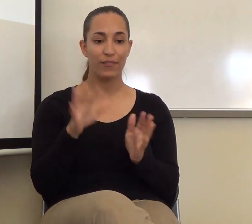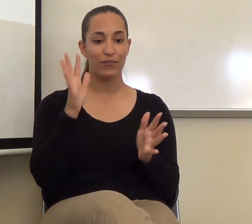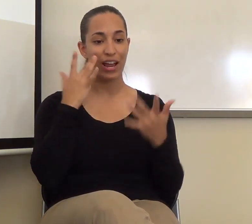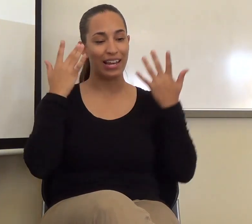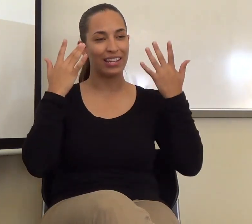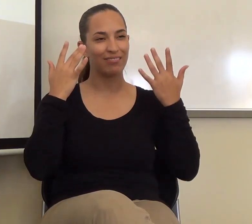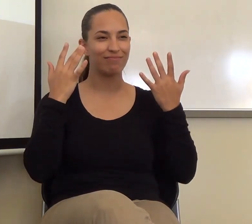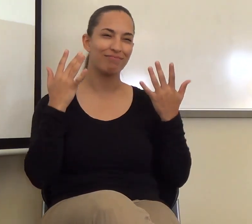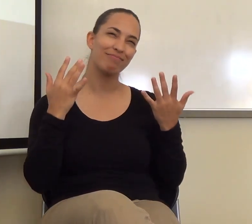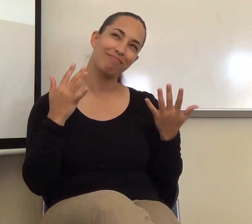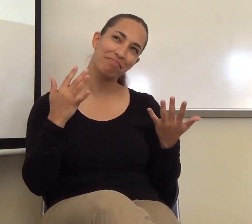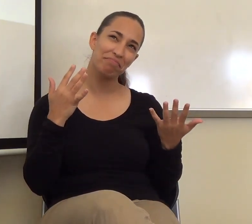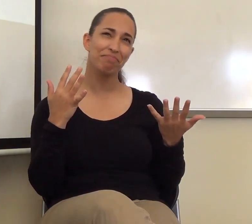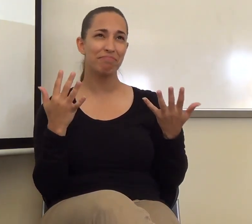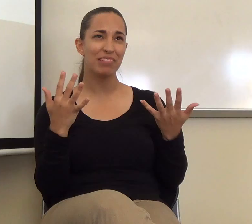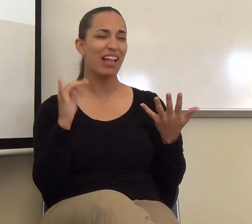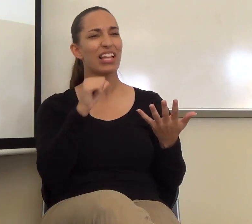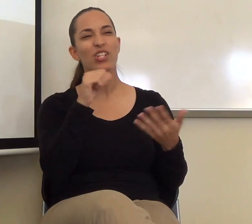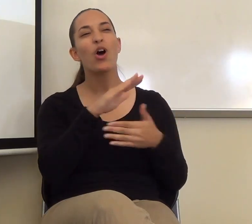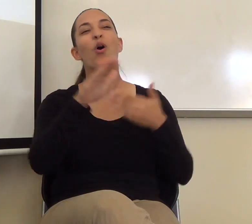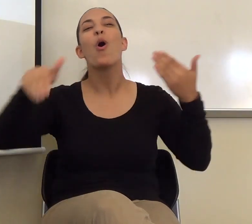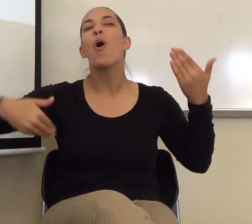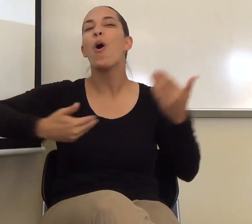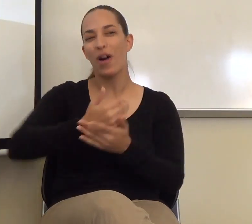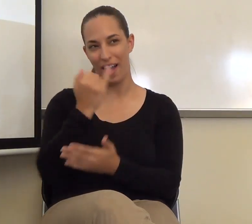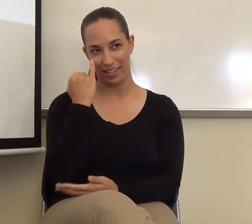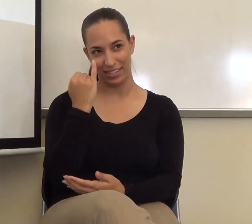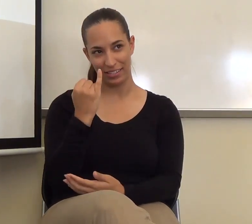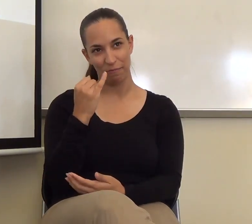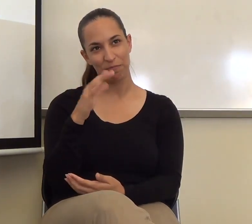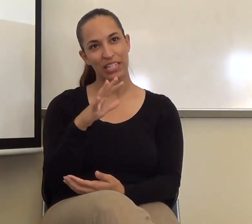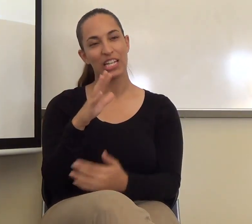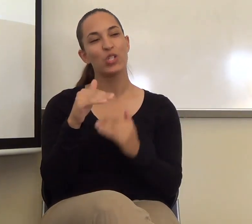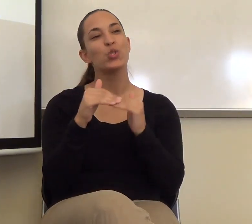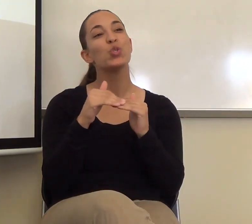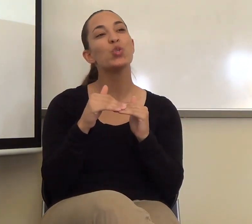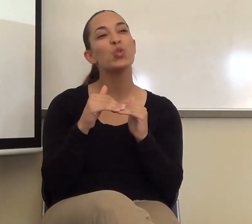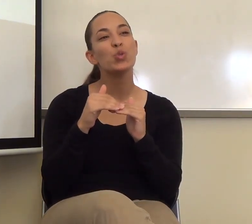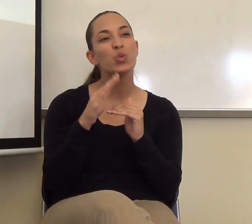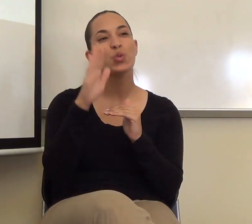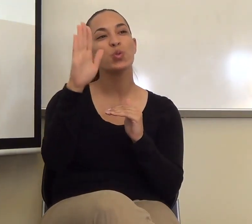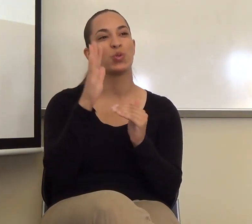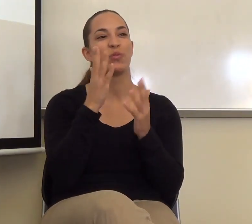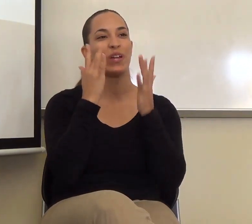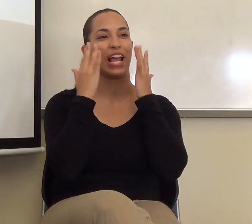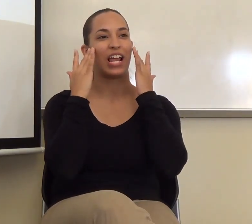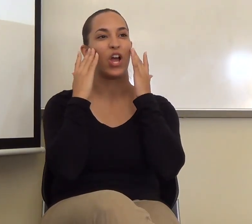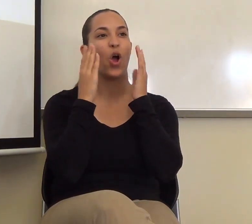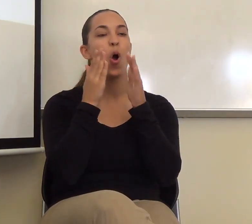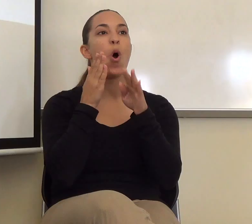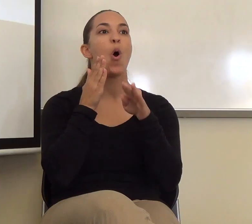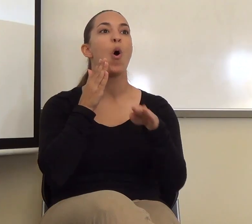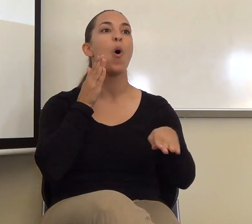here. It's what Ginger said, he's too friendly. Too He's friendly. overly friendly.